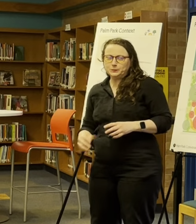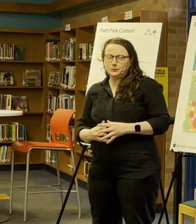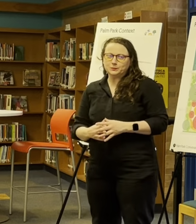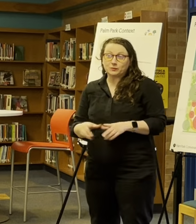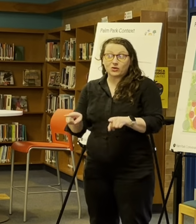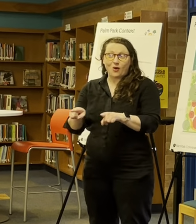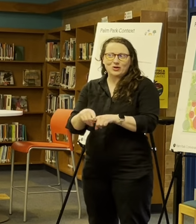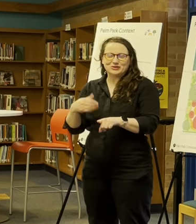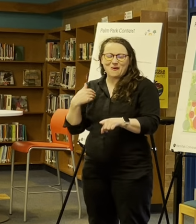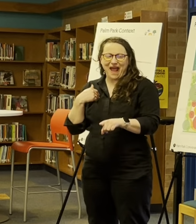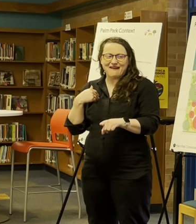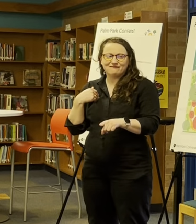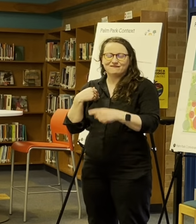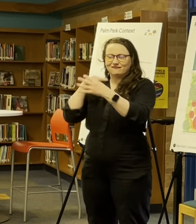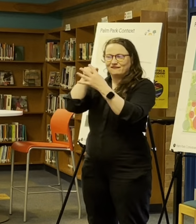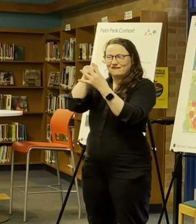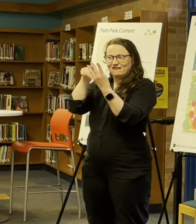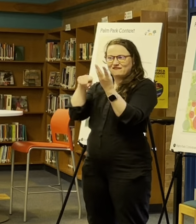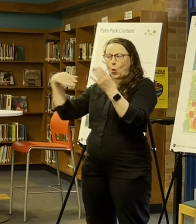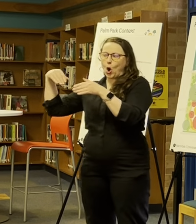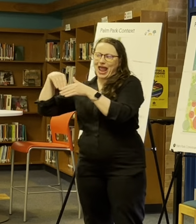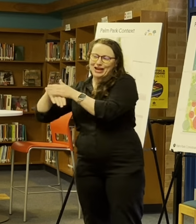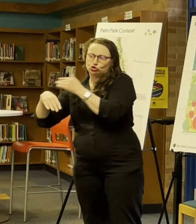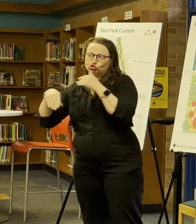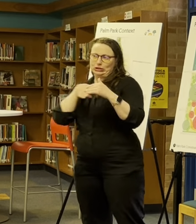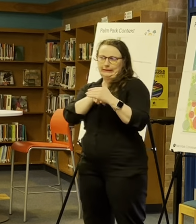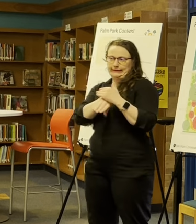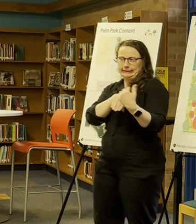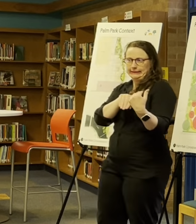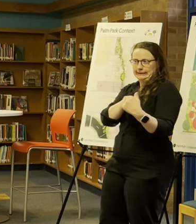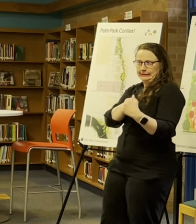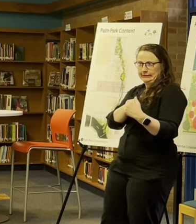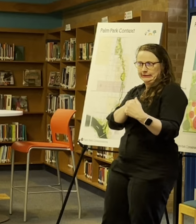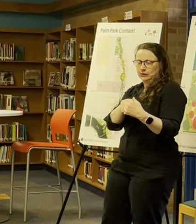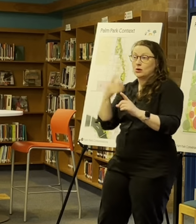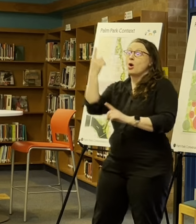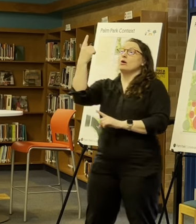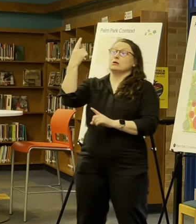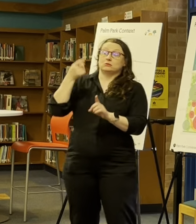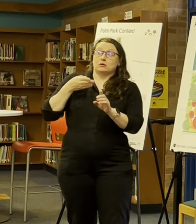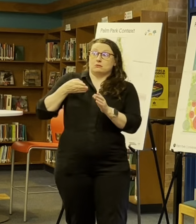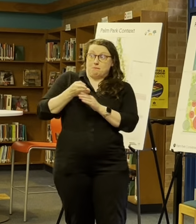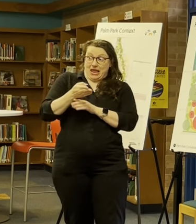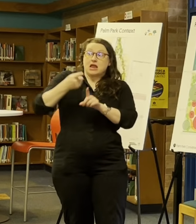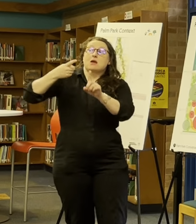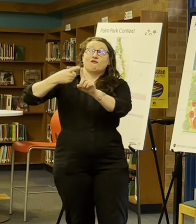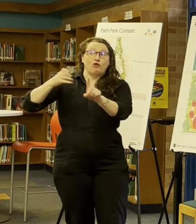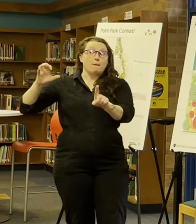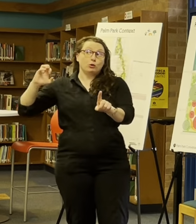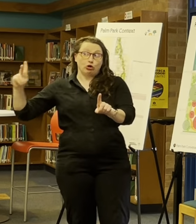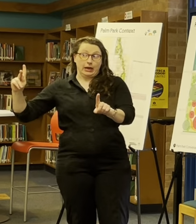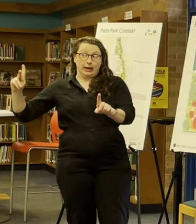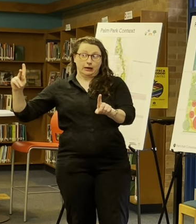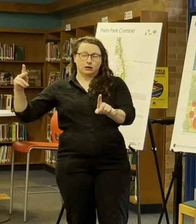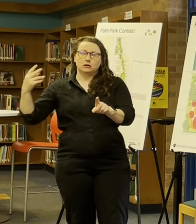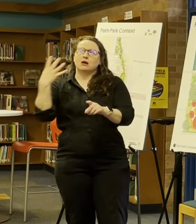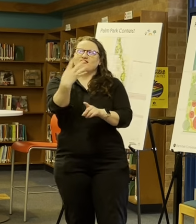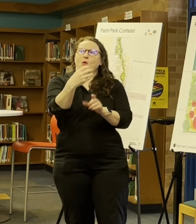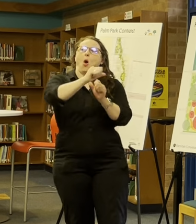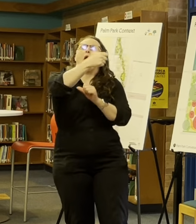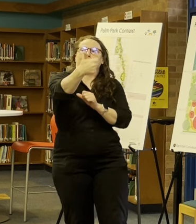We also have 4 entries outside of the entry from the creek that we think are really